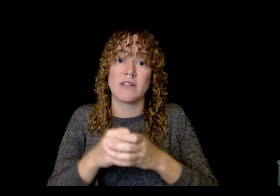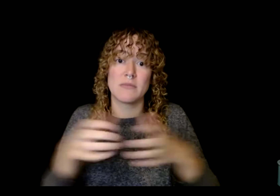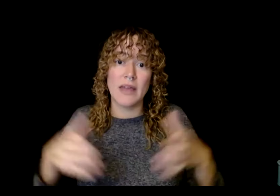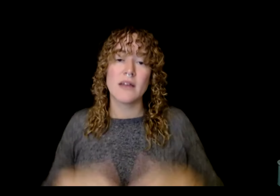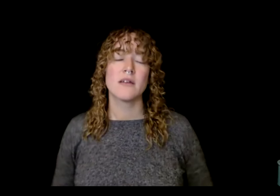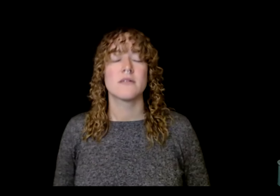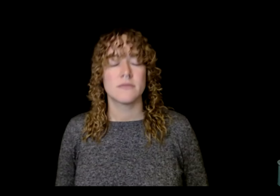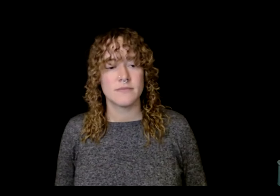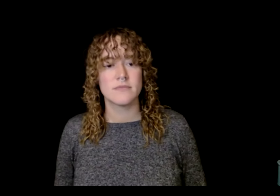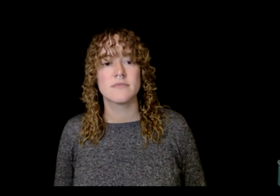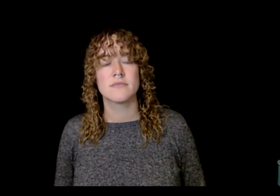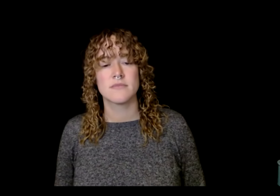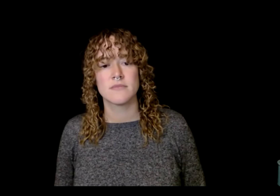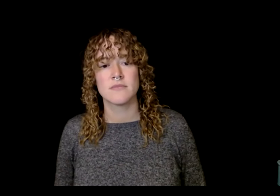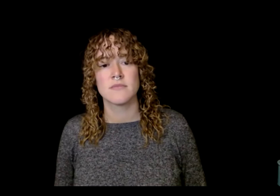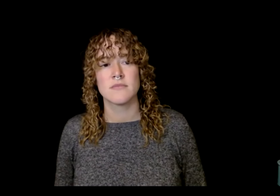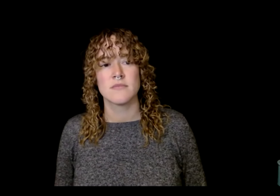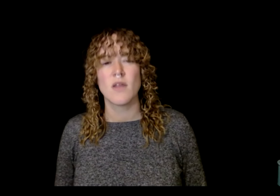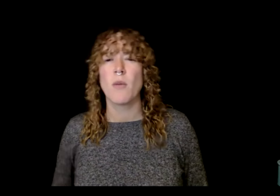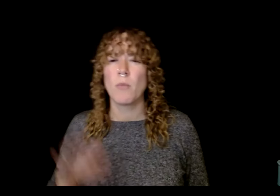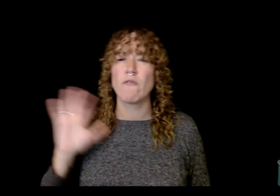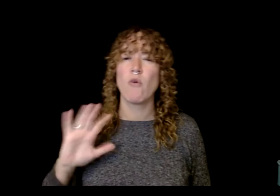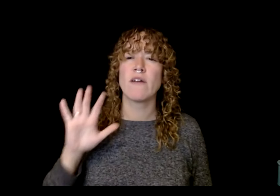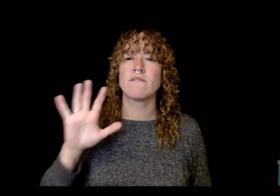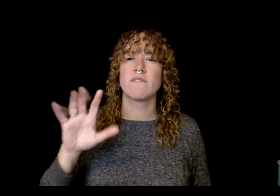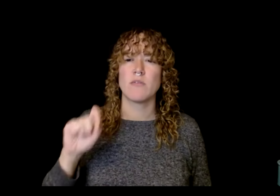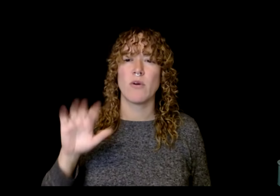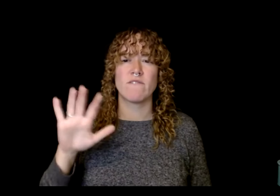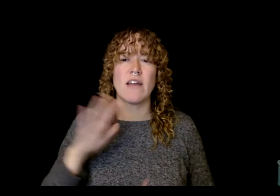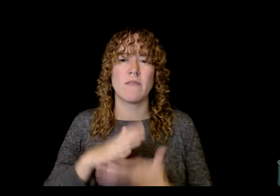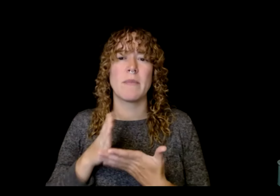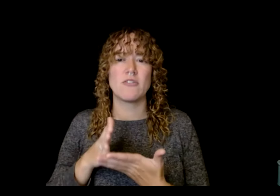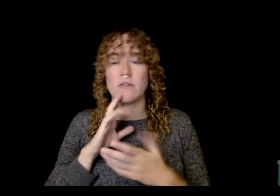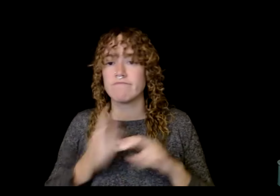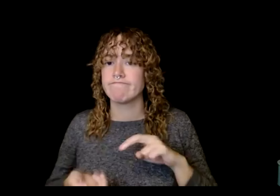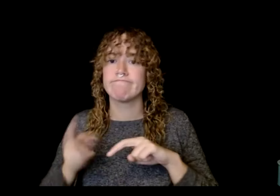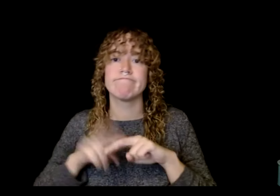program. We went from about a 5.5 budget to a